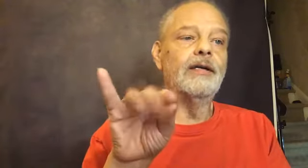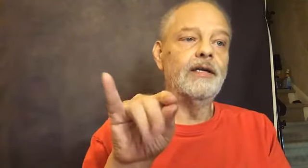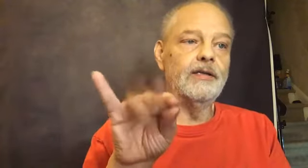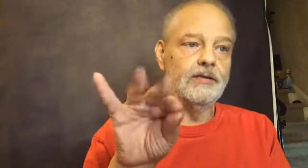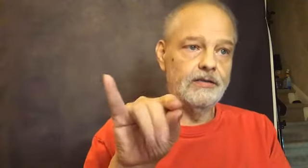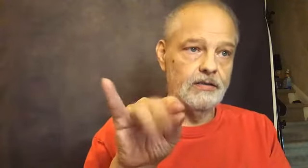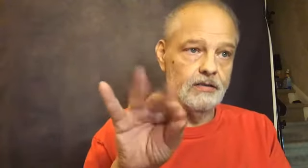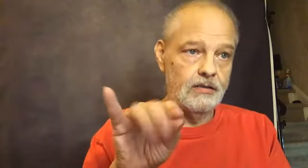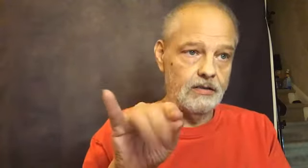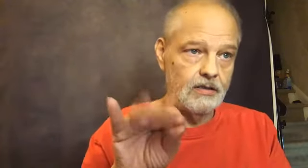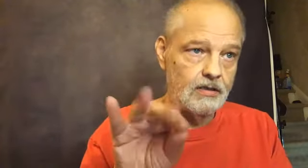90.